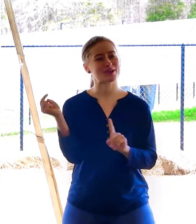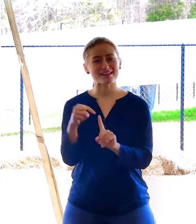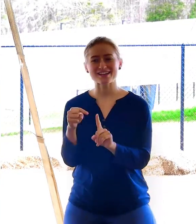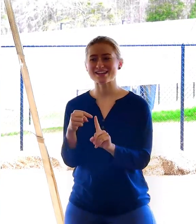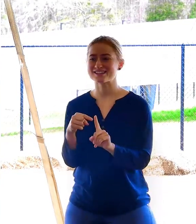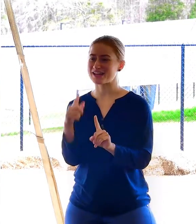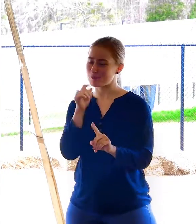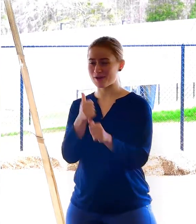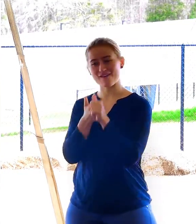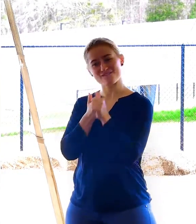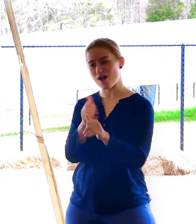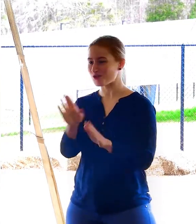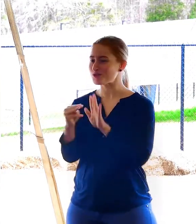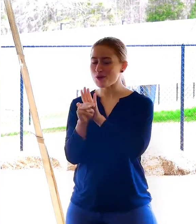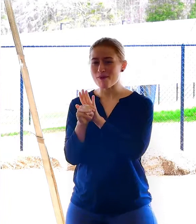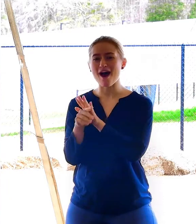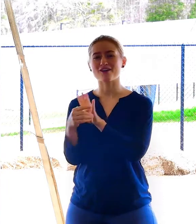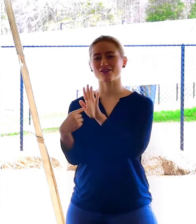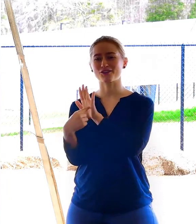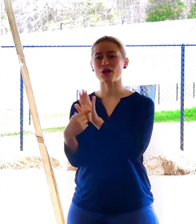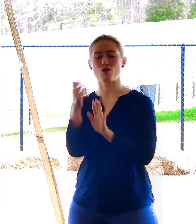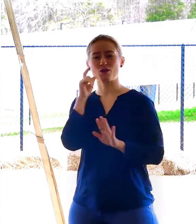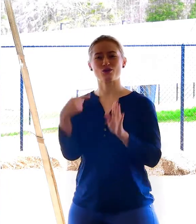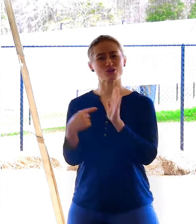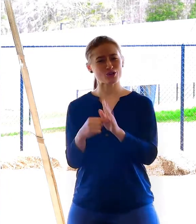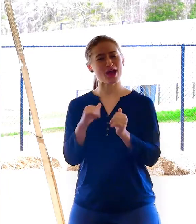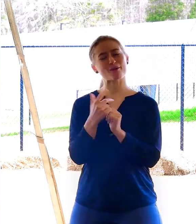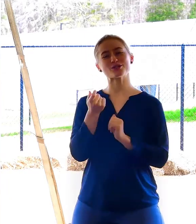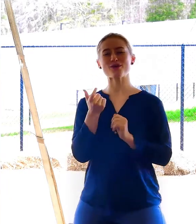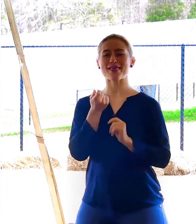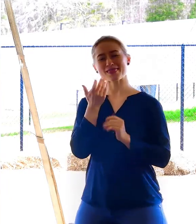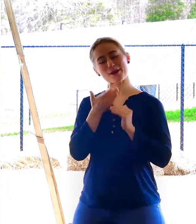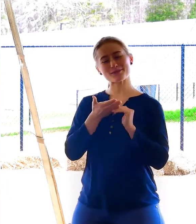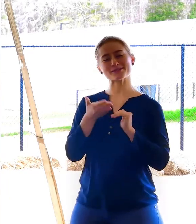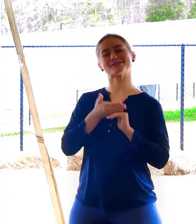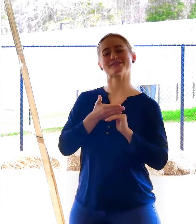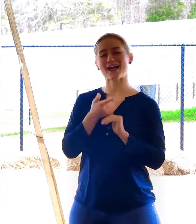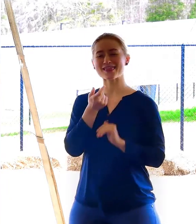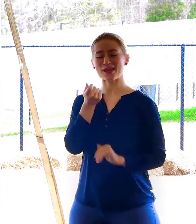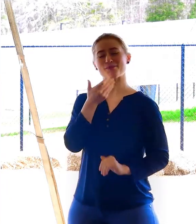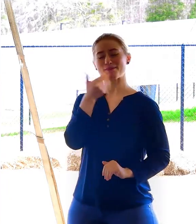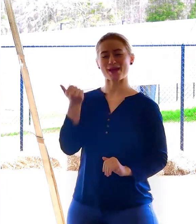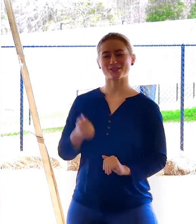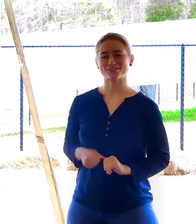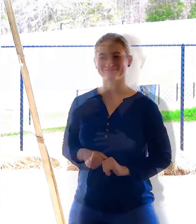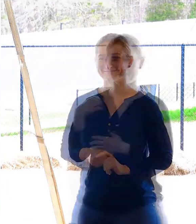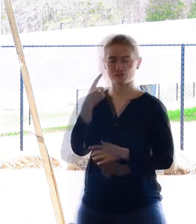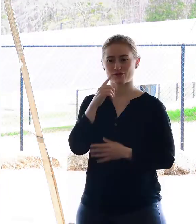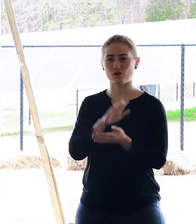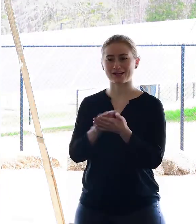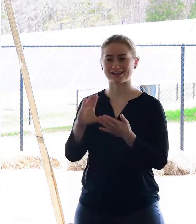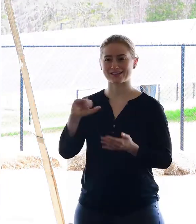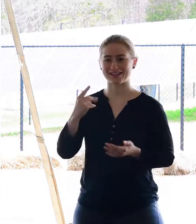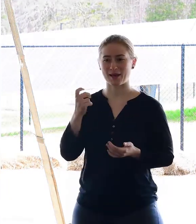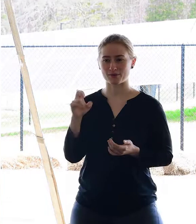and we're going to follow your model, and we're going to show you how we do it just a little better in Montgomery County. Thank you.